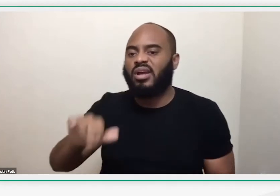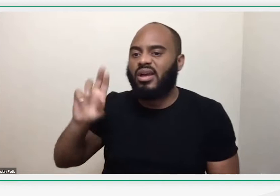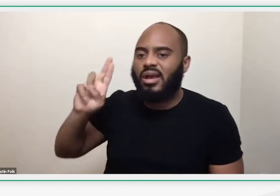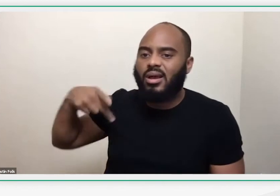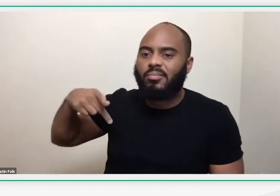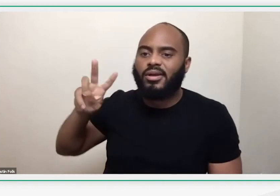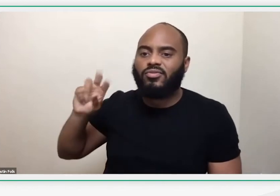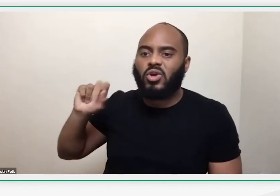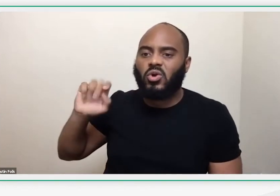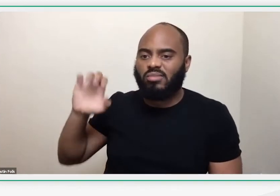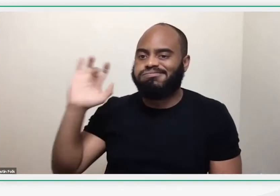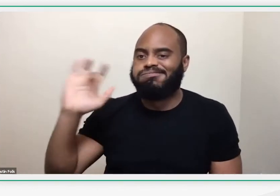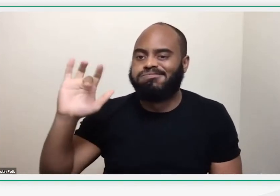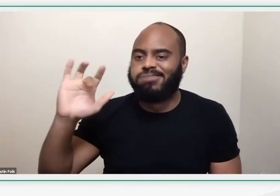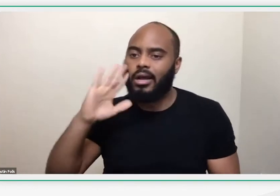says chat.